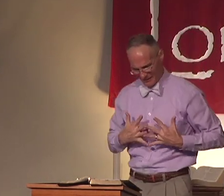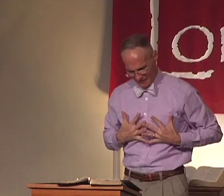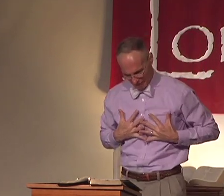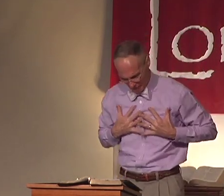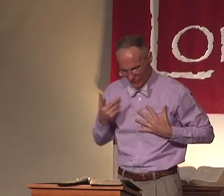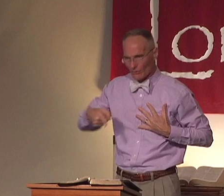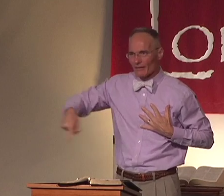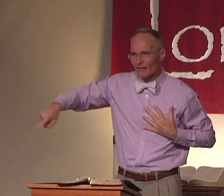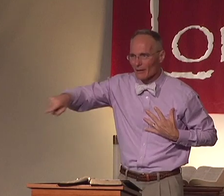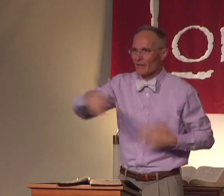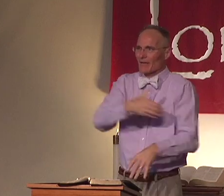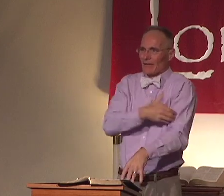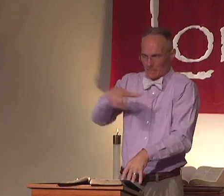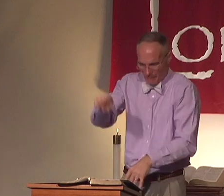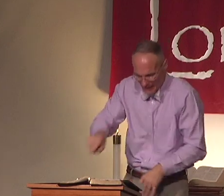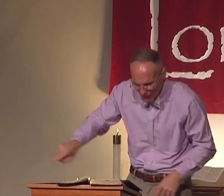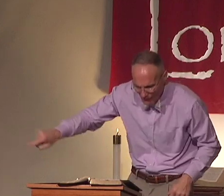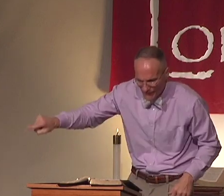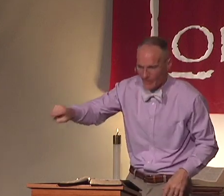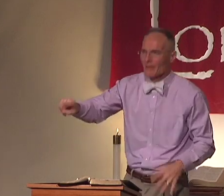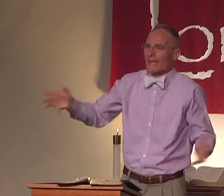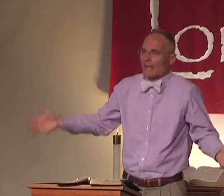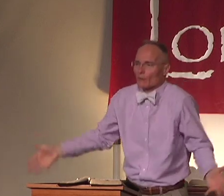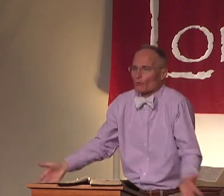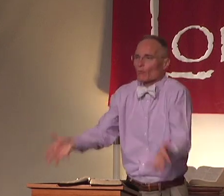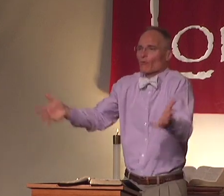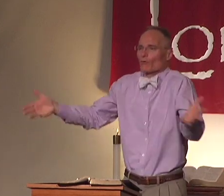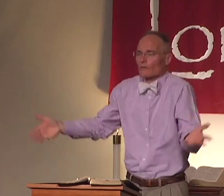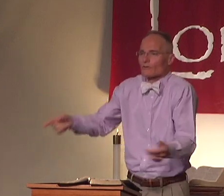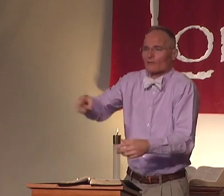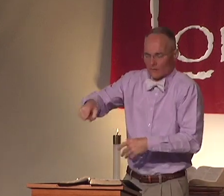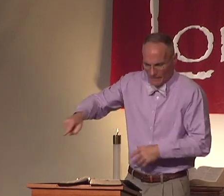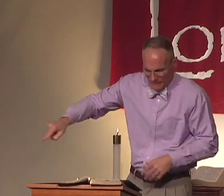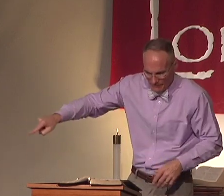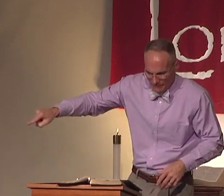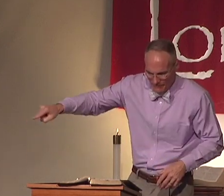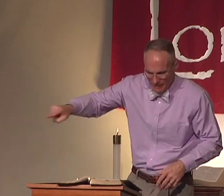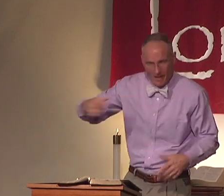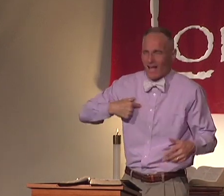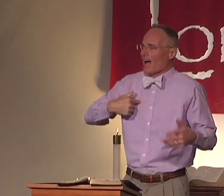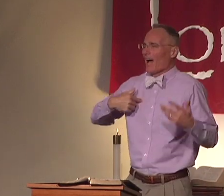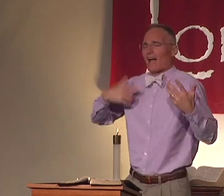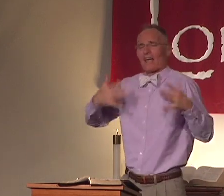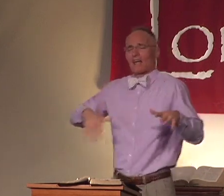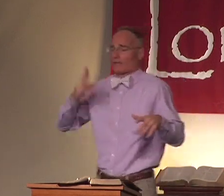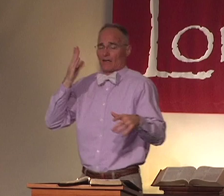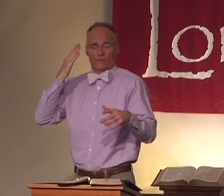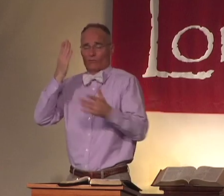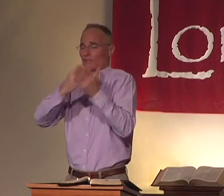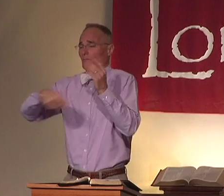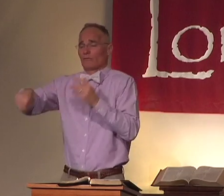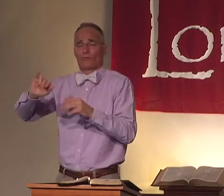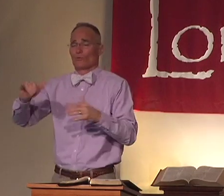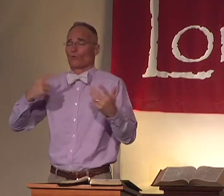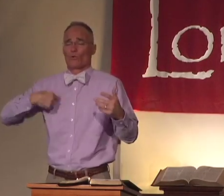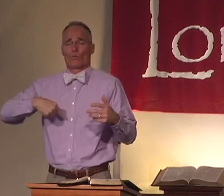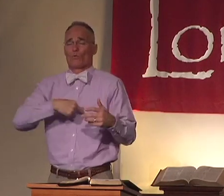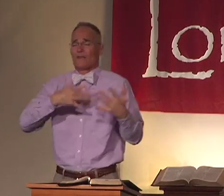Because the Spirit had filled them. It had empowered them. It had encouraged them. And I know some of